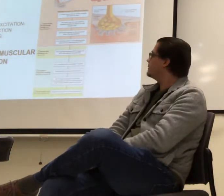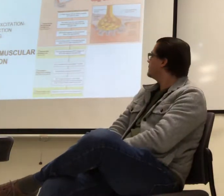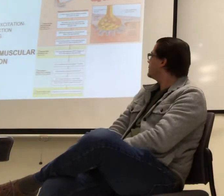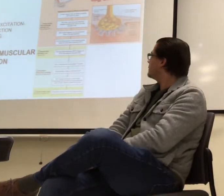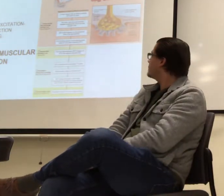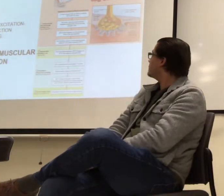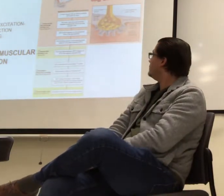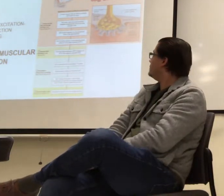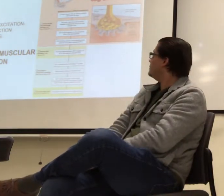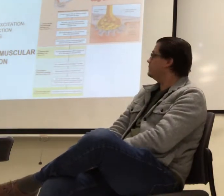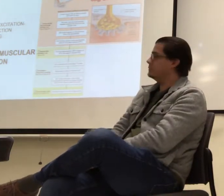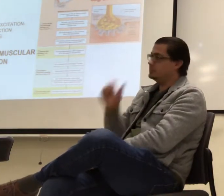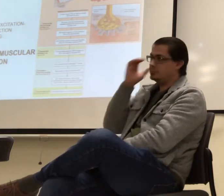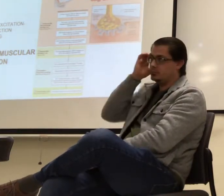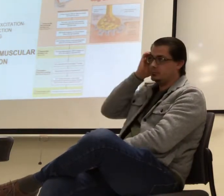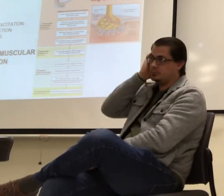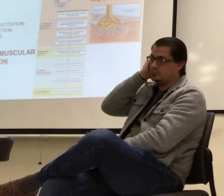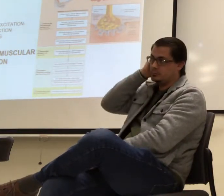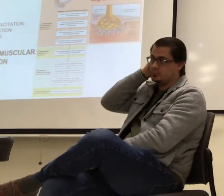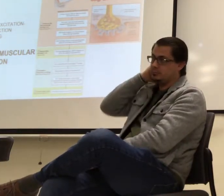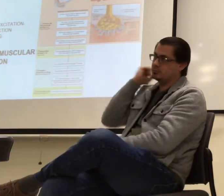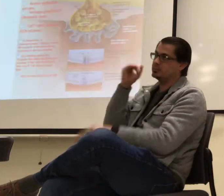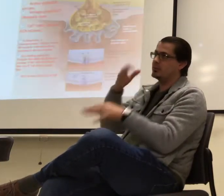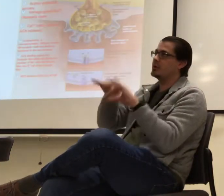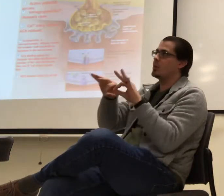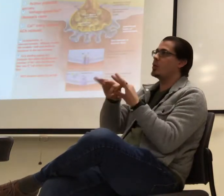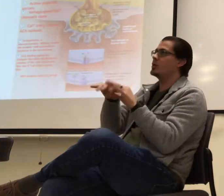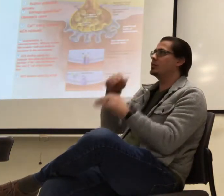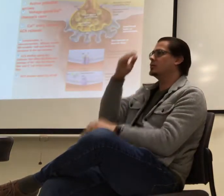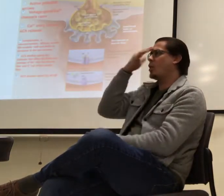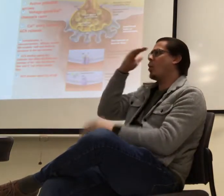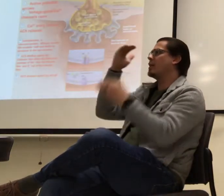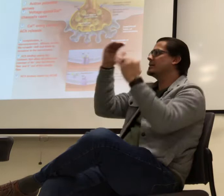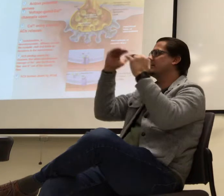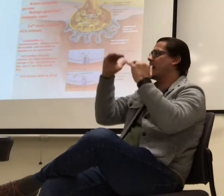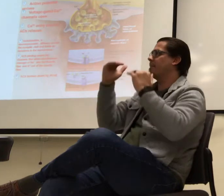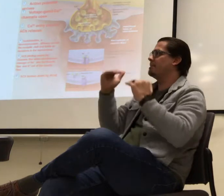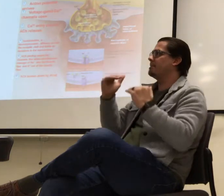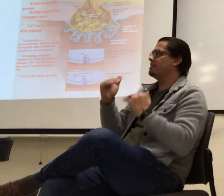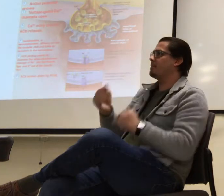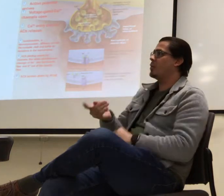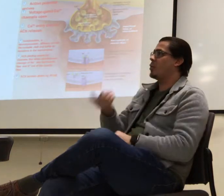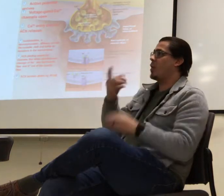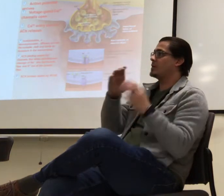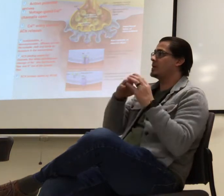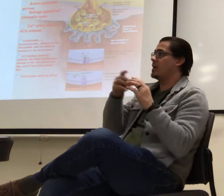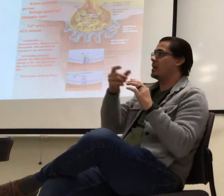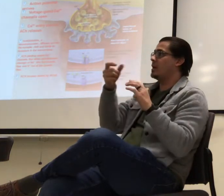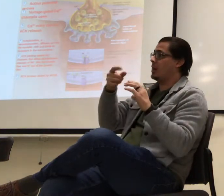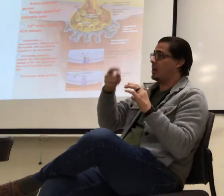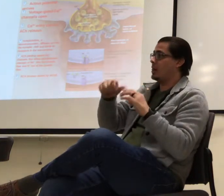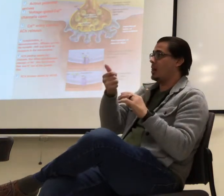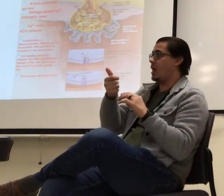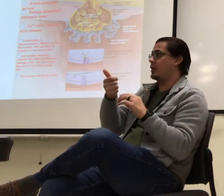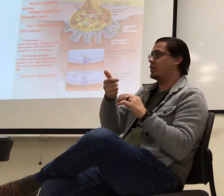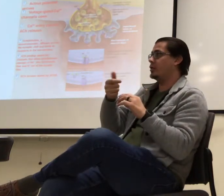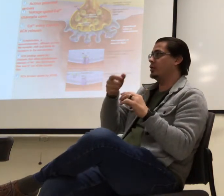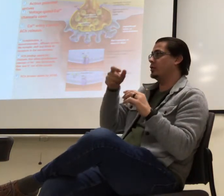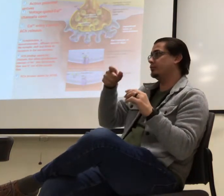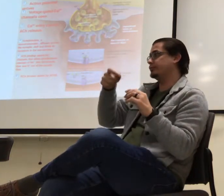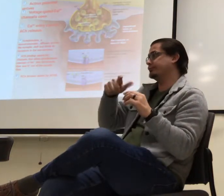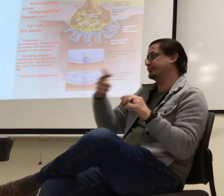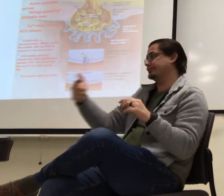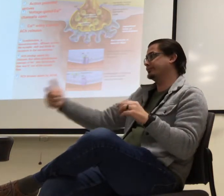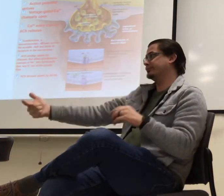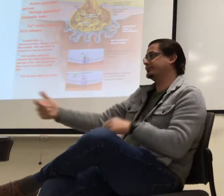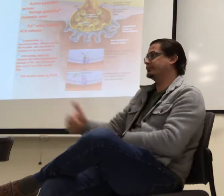So it's important to identify the steps where one cell triggers another cell. So basically what we're